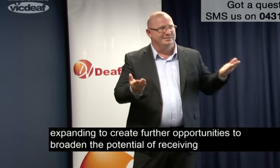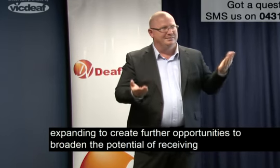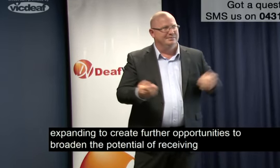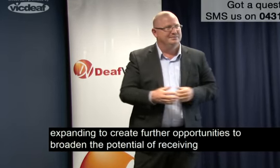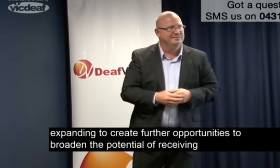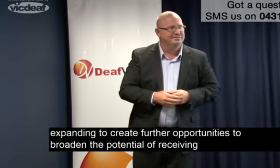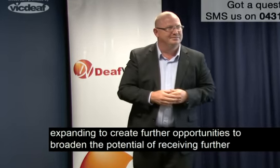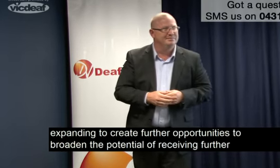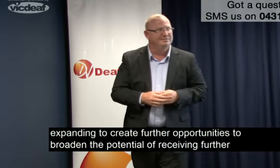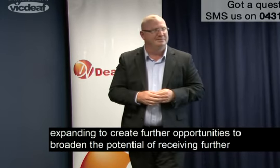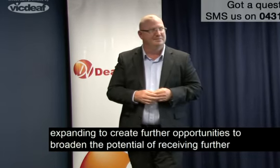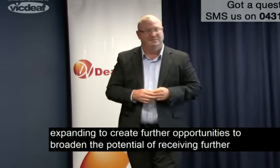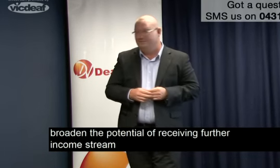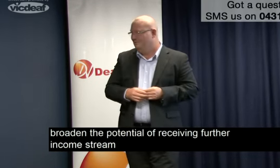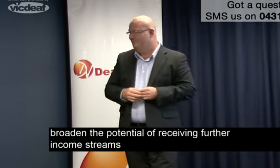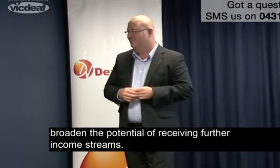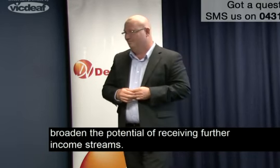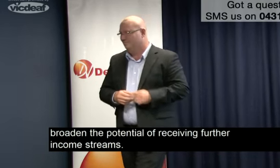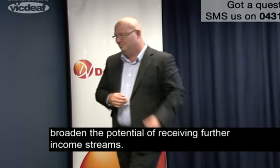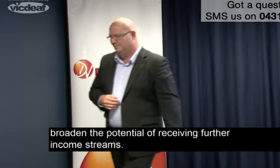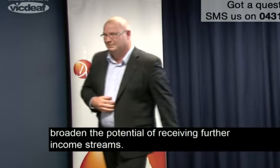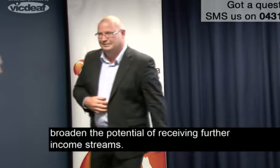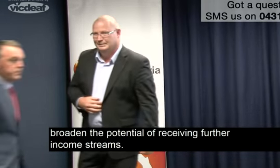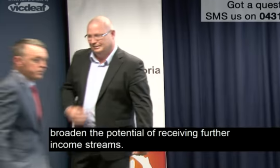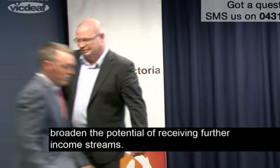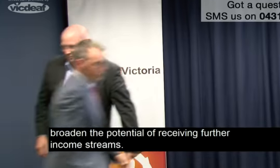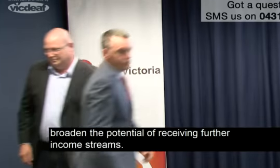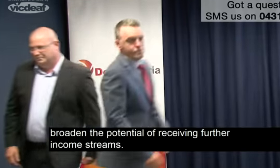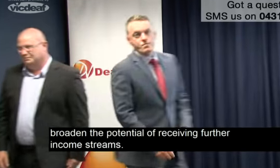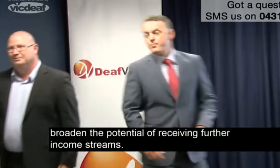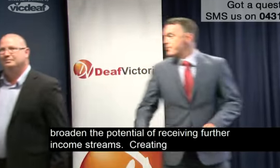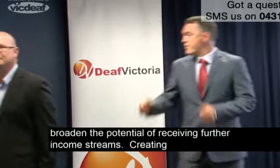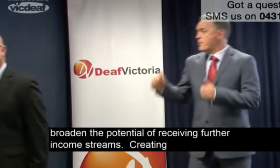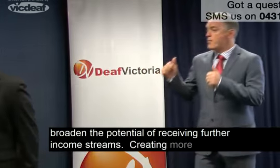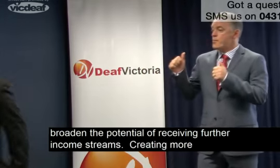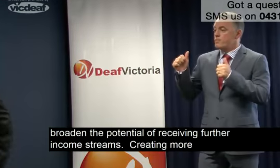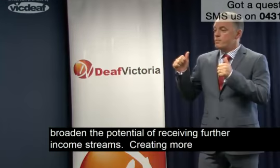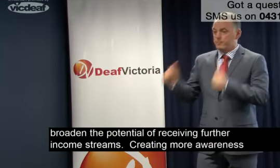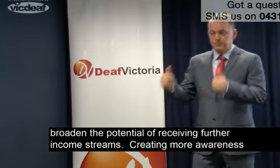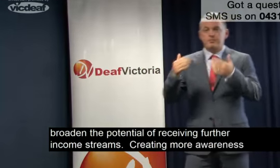the biggest difference, and really creating more awareness and promoting sign language across the country.